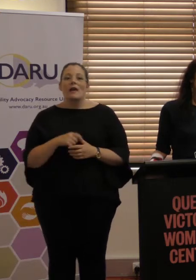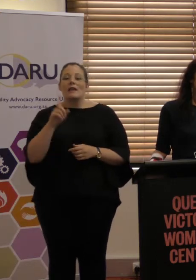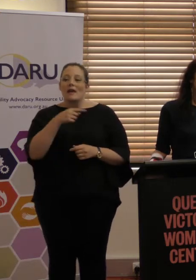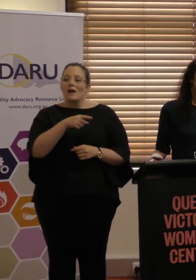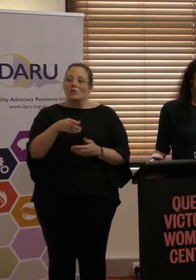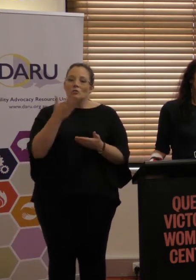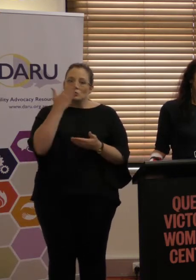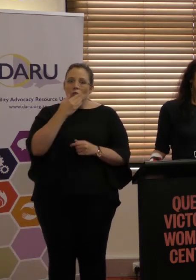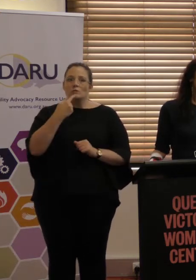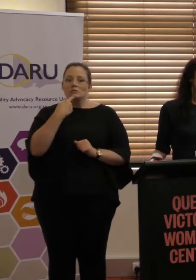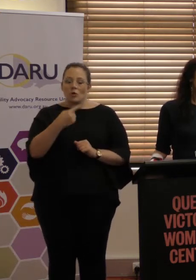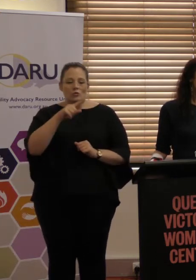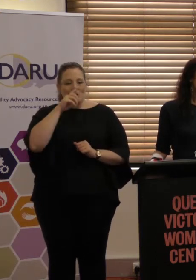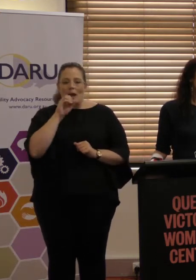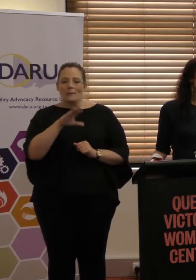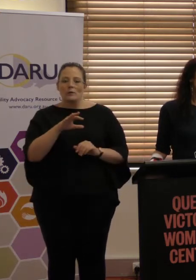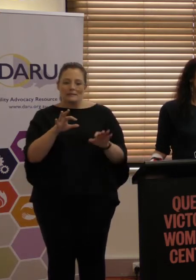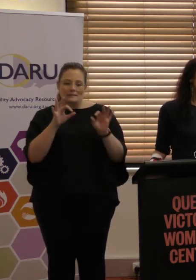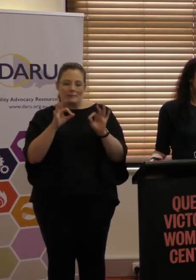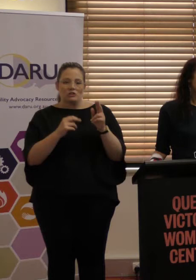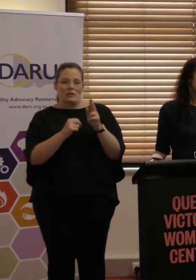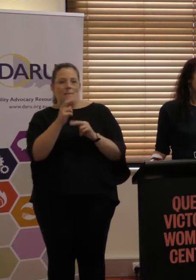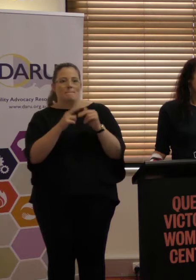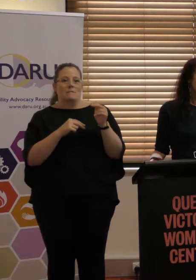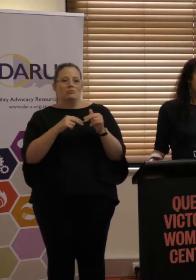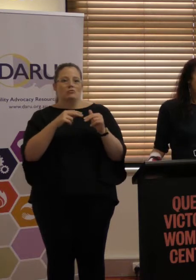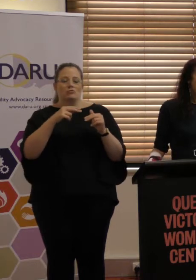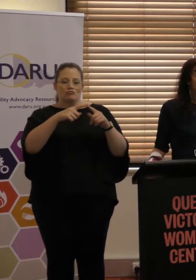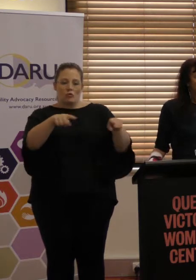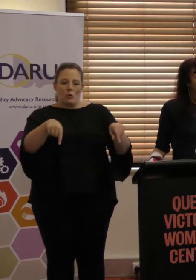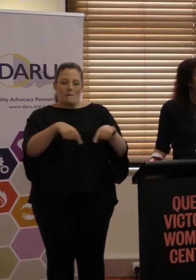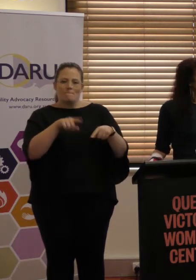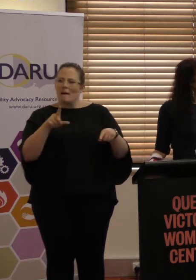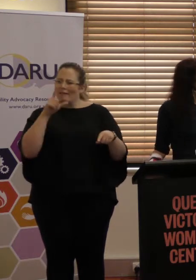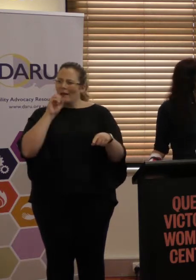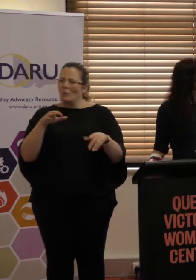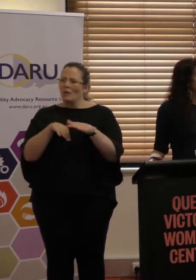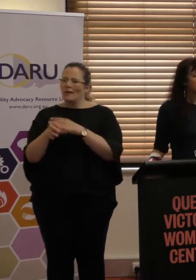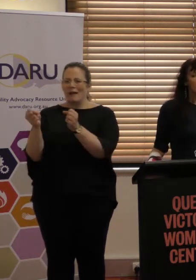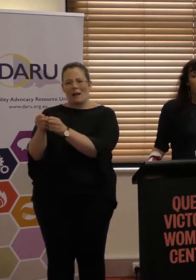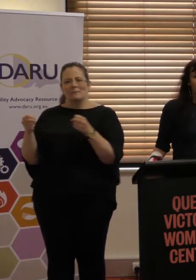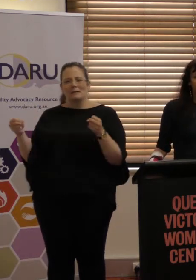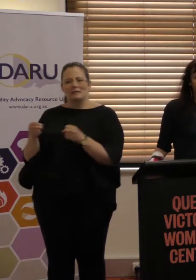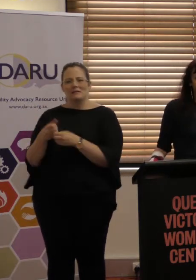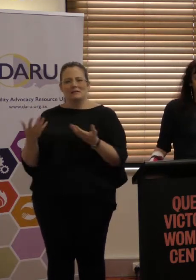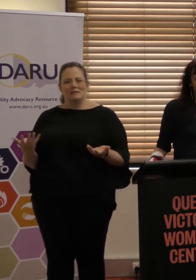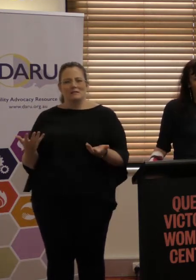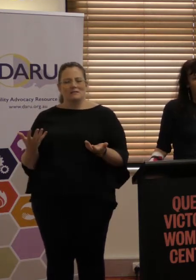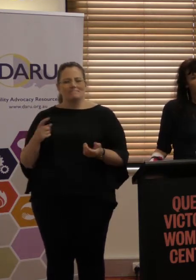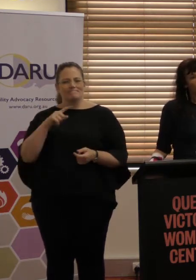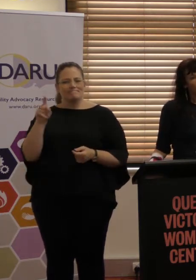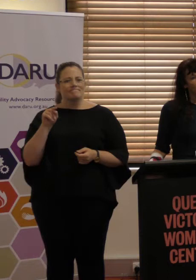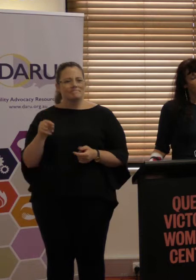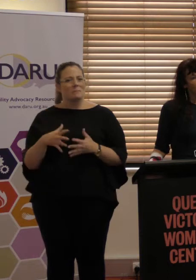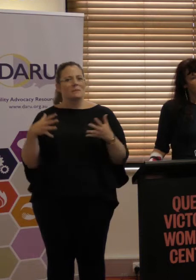seclusion room anymore, but they can seclude someone in a cupboard. And so this is a problem.